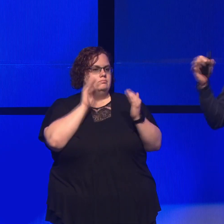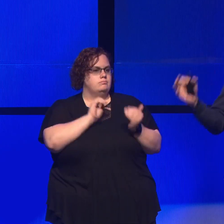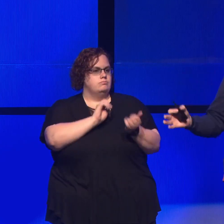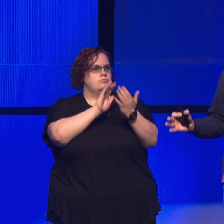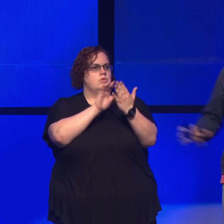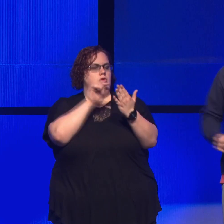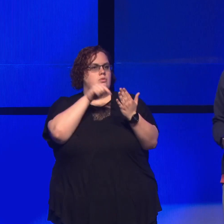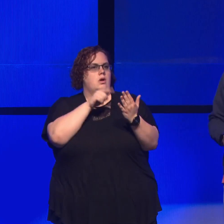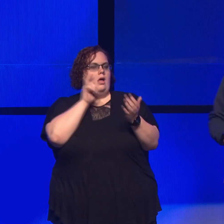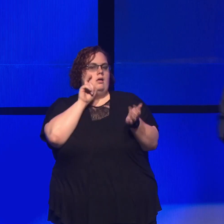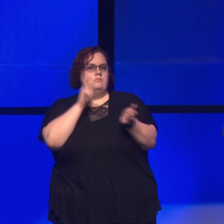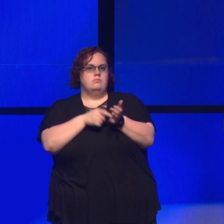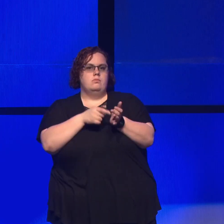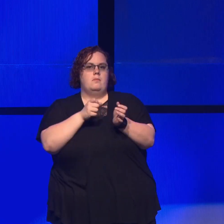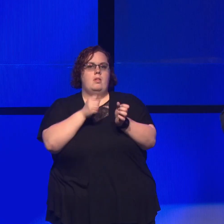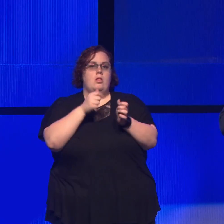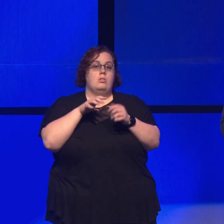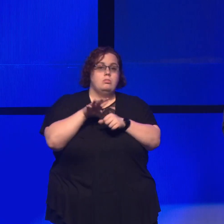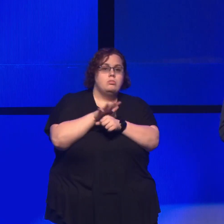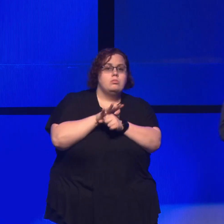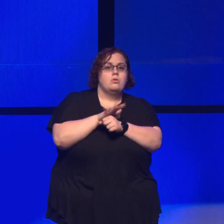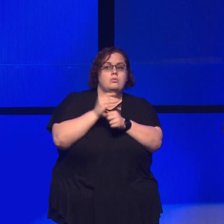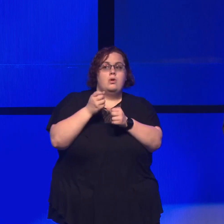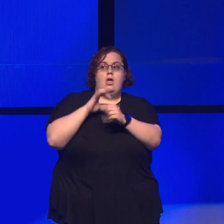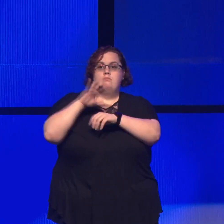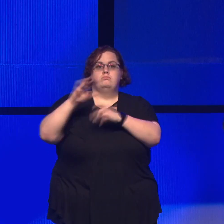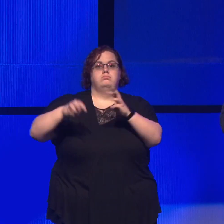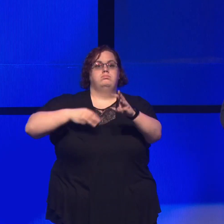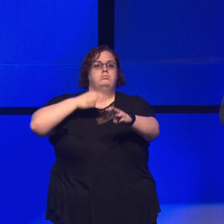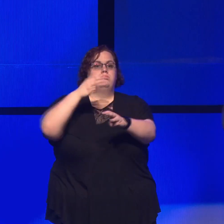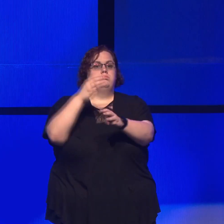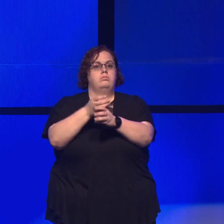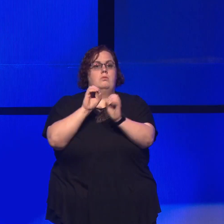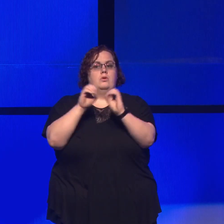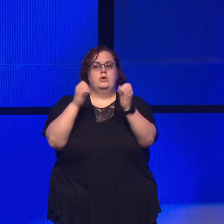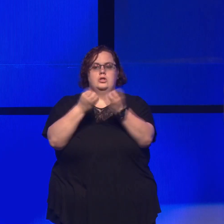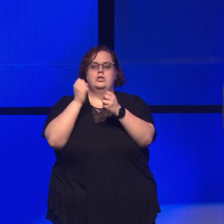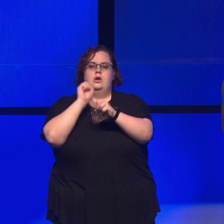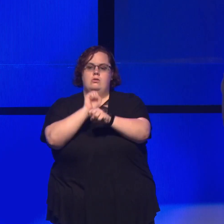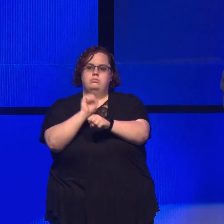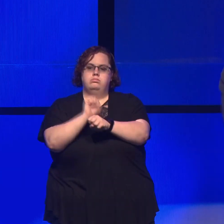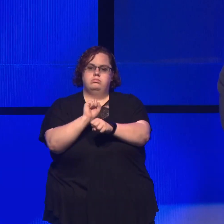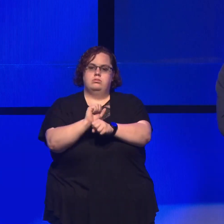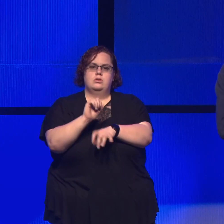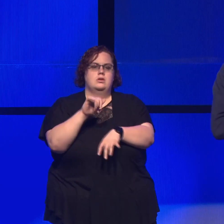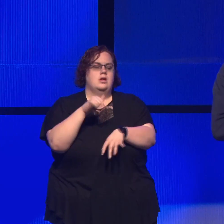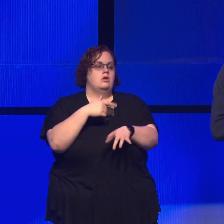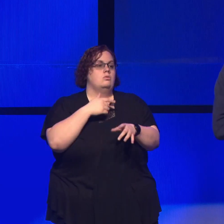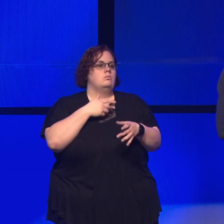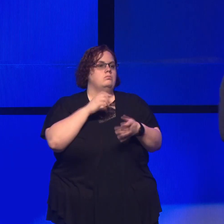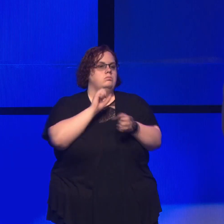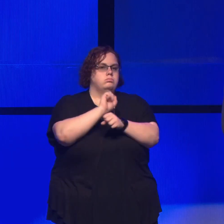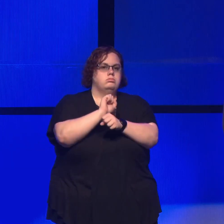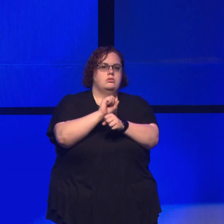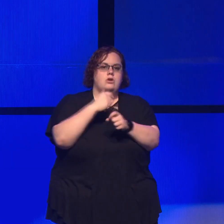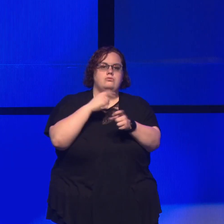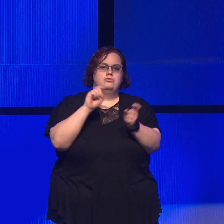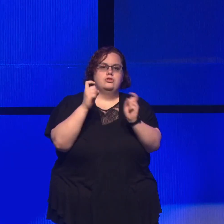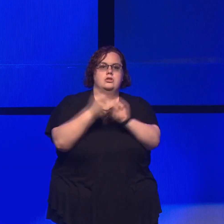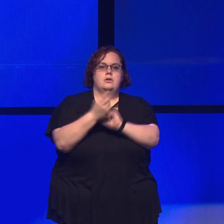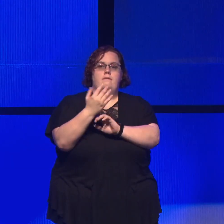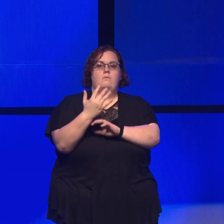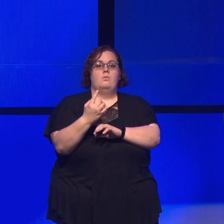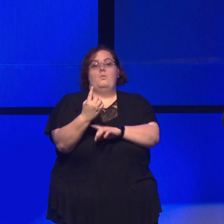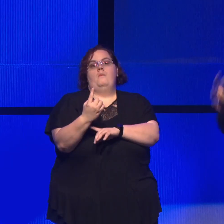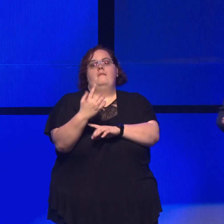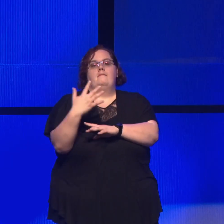local and global organizations that share our values and that are working to rewriting one of those 5 unacceptable truths.